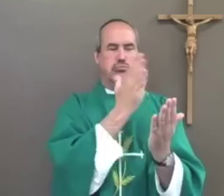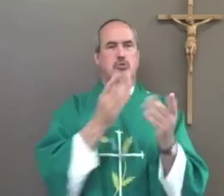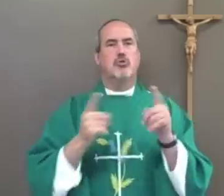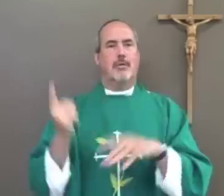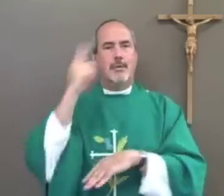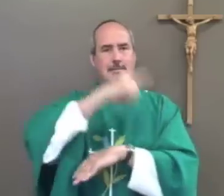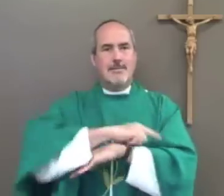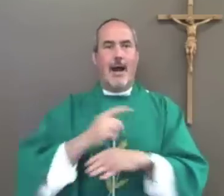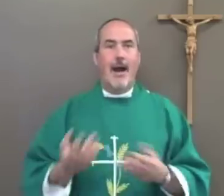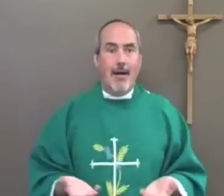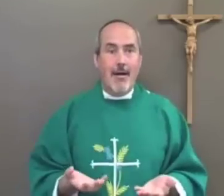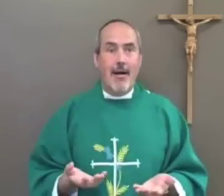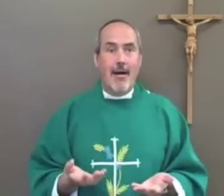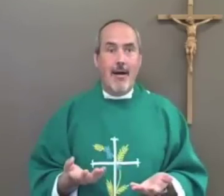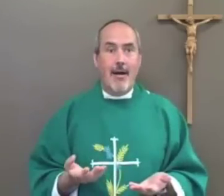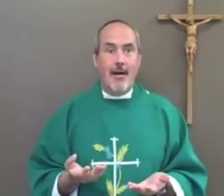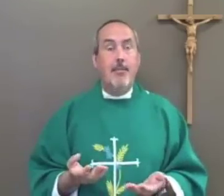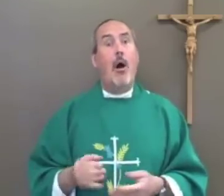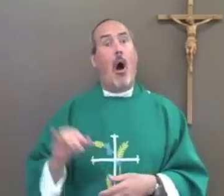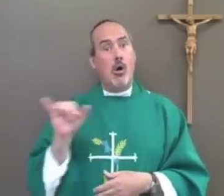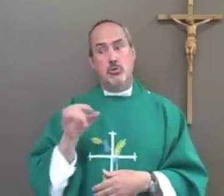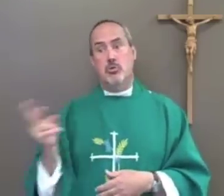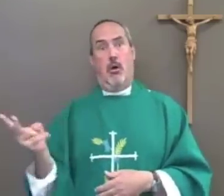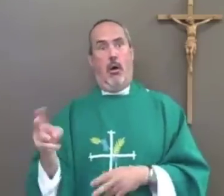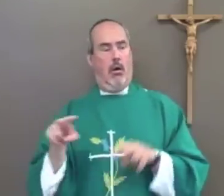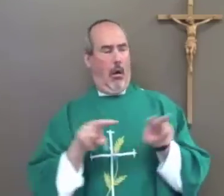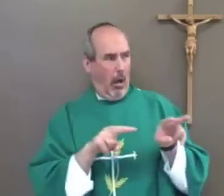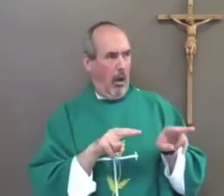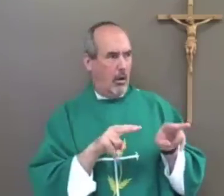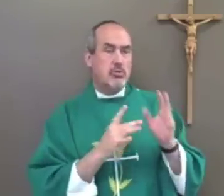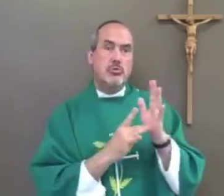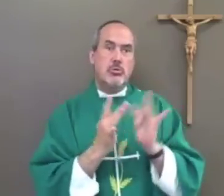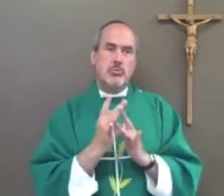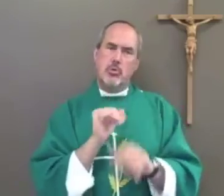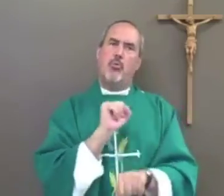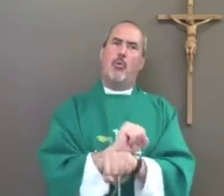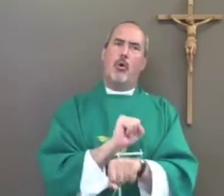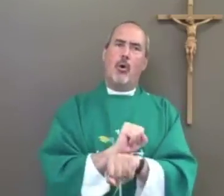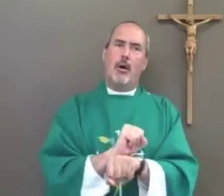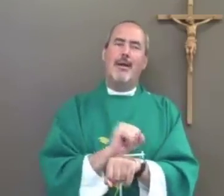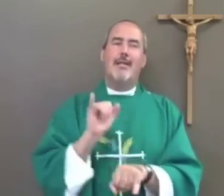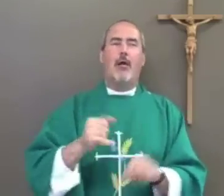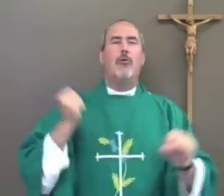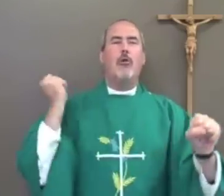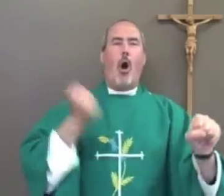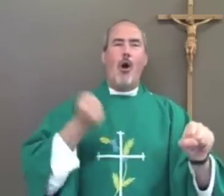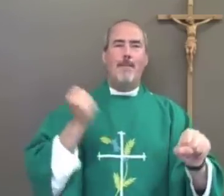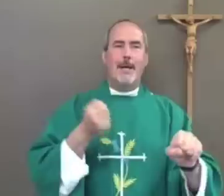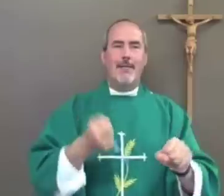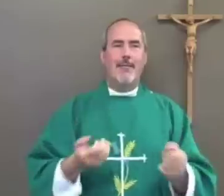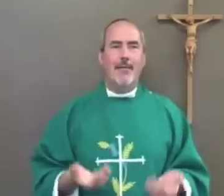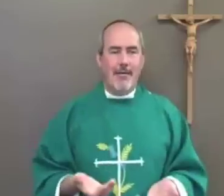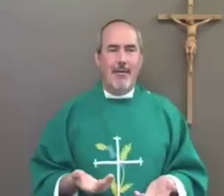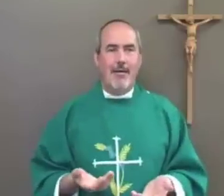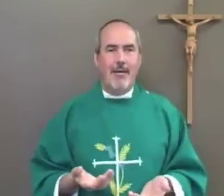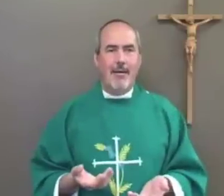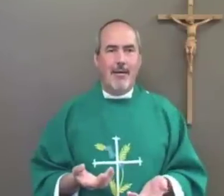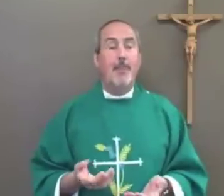praying several times during the day. They also would have observed Jesus working as a carpenter.